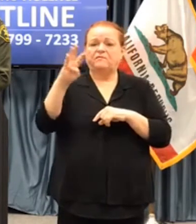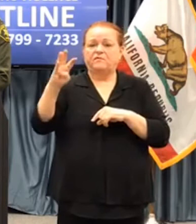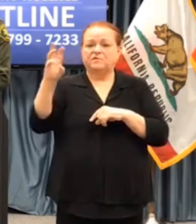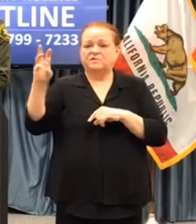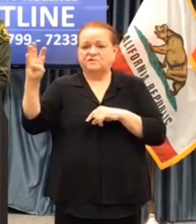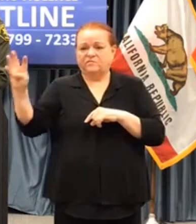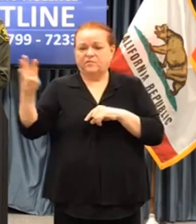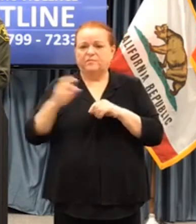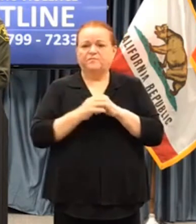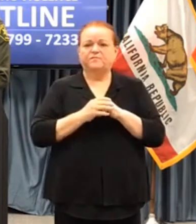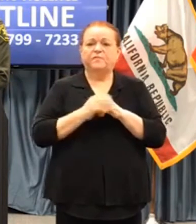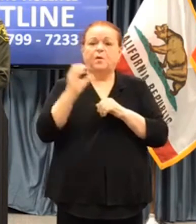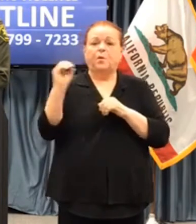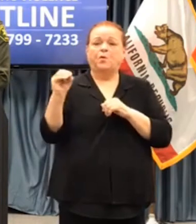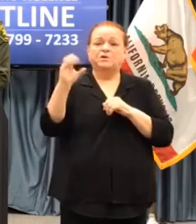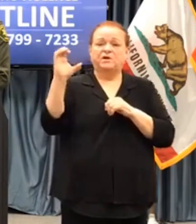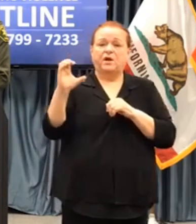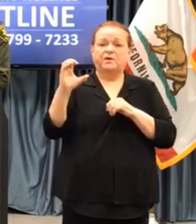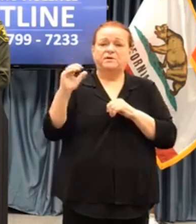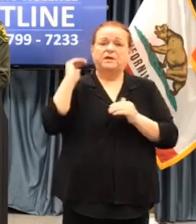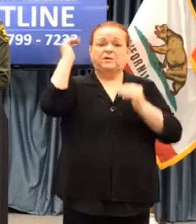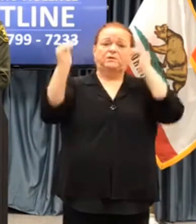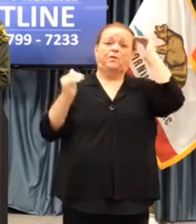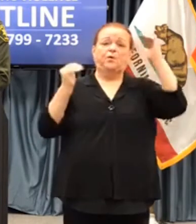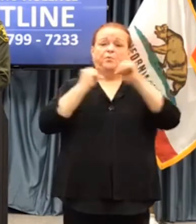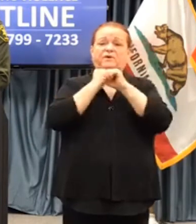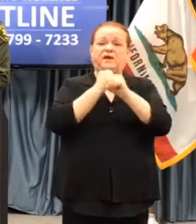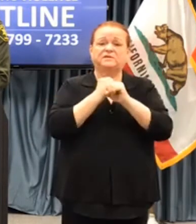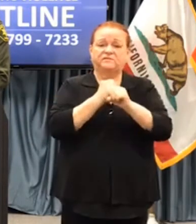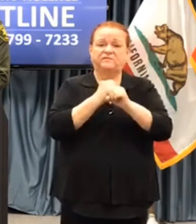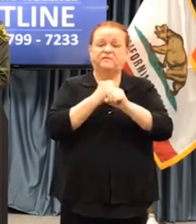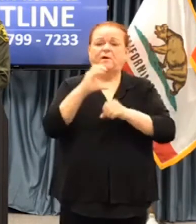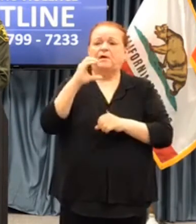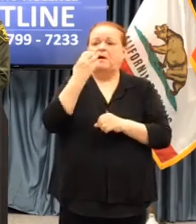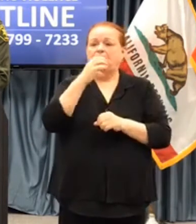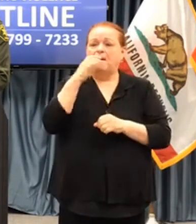1-800-207-4464. Orange County Adult Protective Services Hotline,